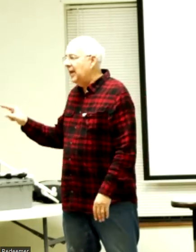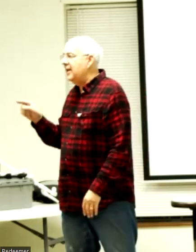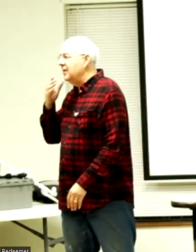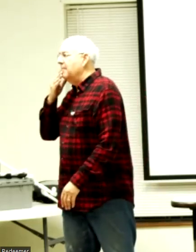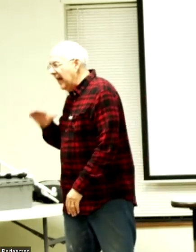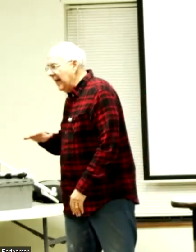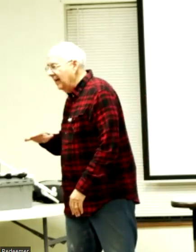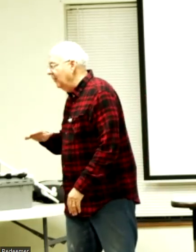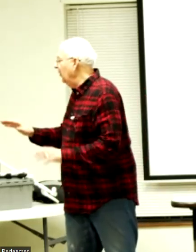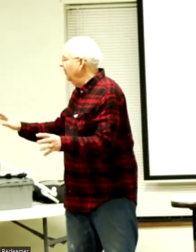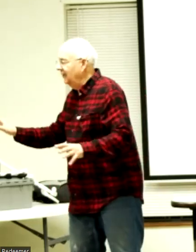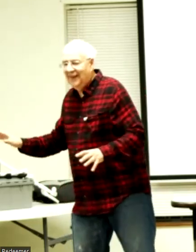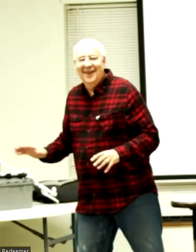Peggy is bad. Oh, no.